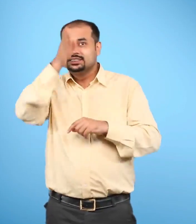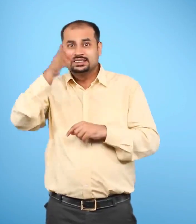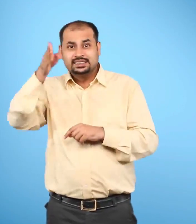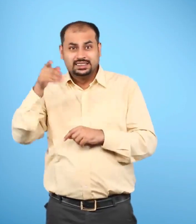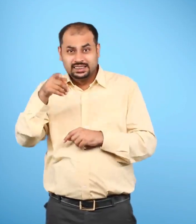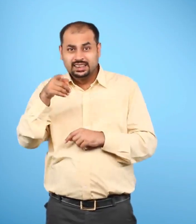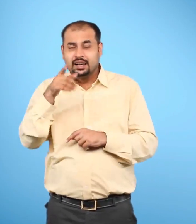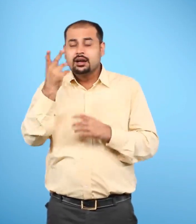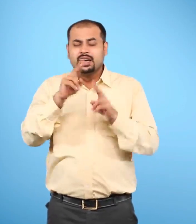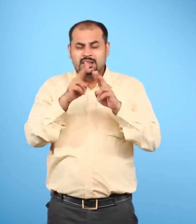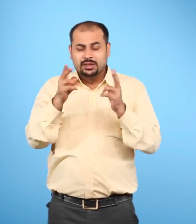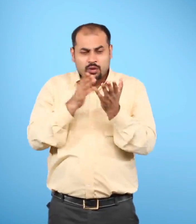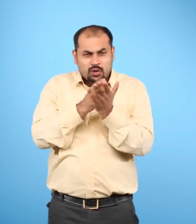10 by 6 rectangle.